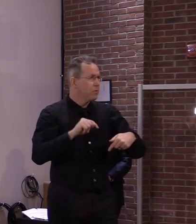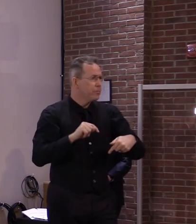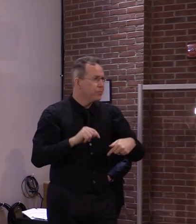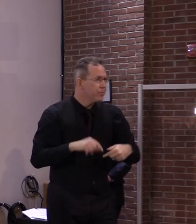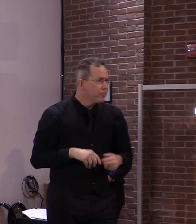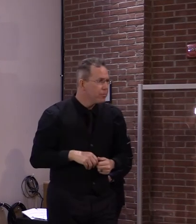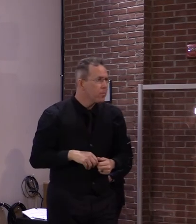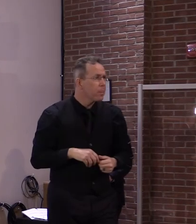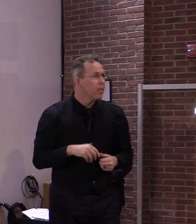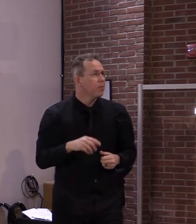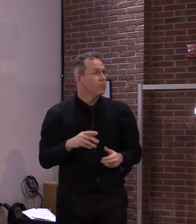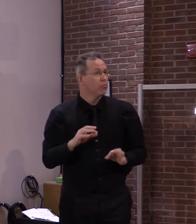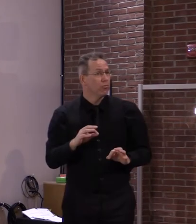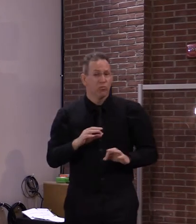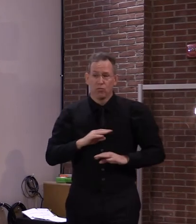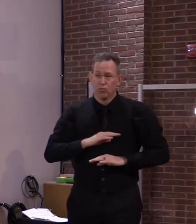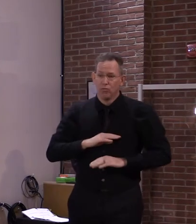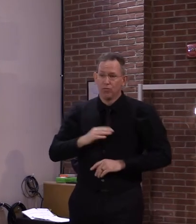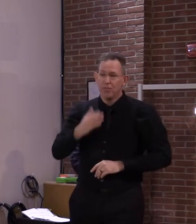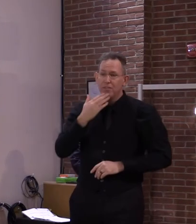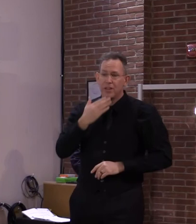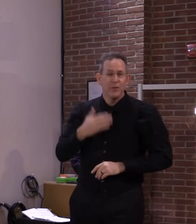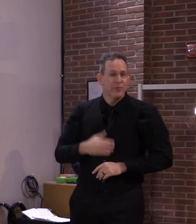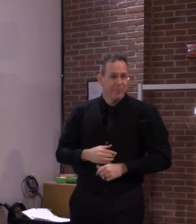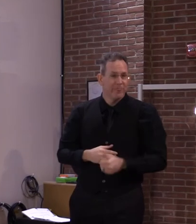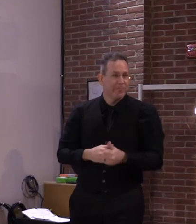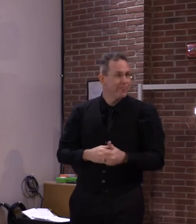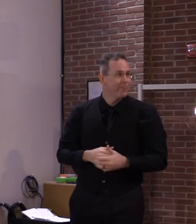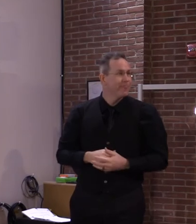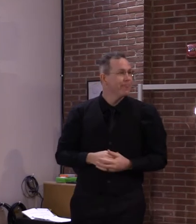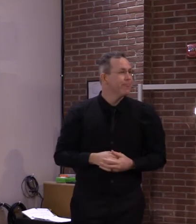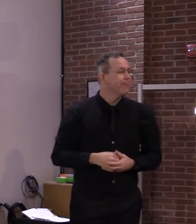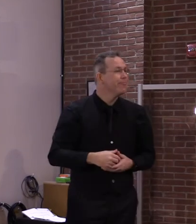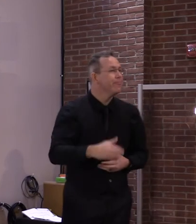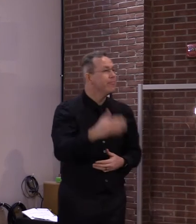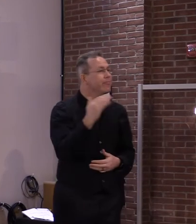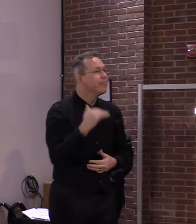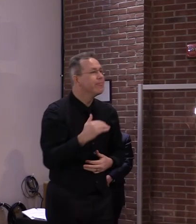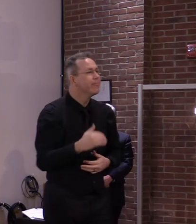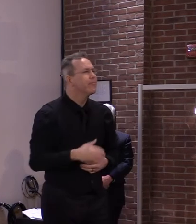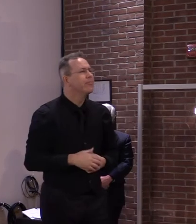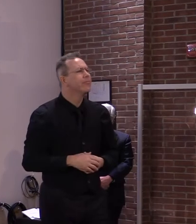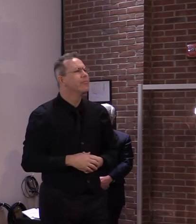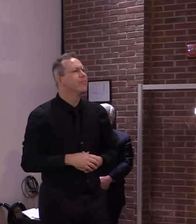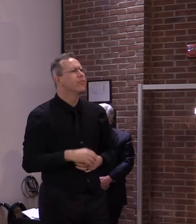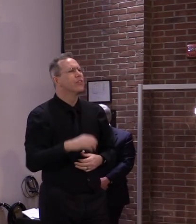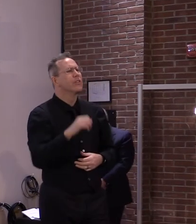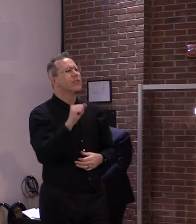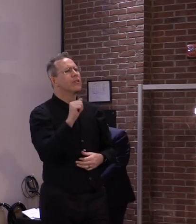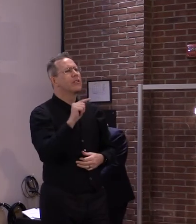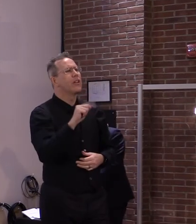much thank you chris bridget st albans messenger